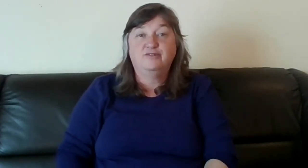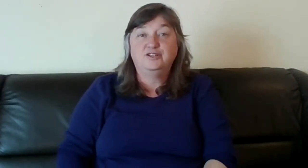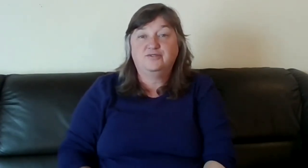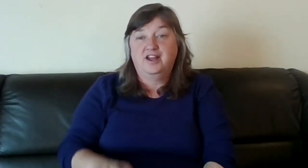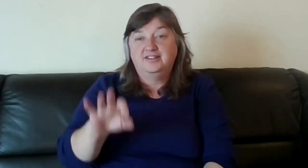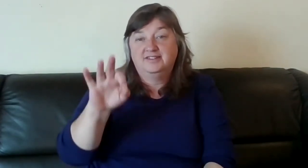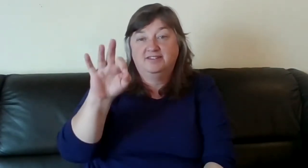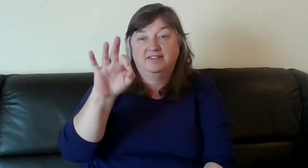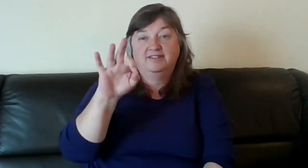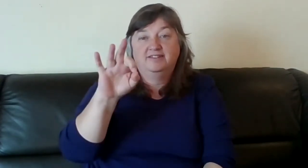French fries.